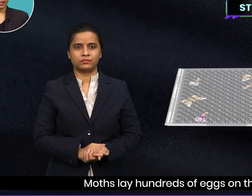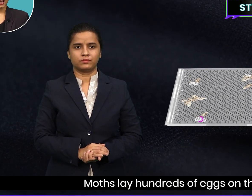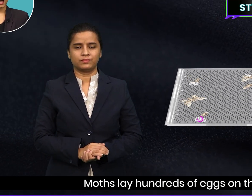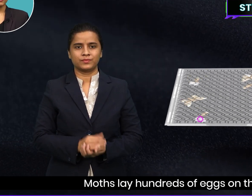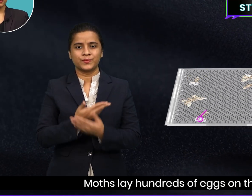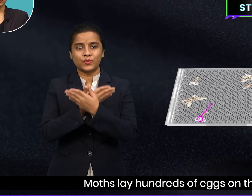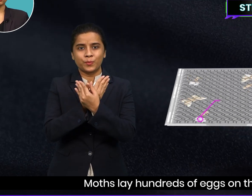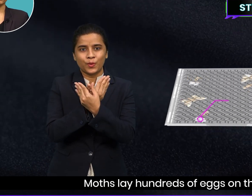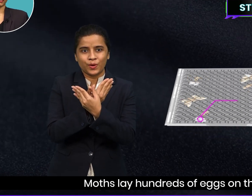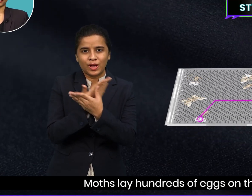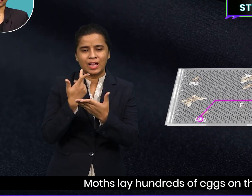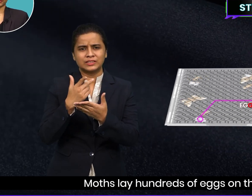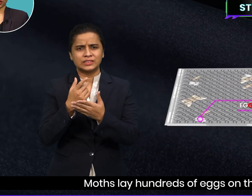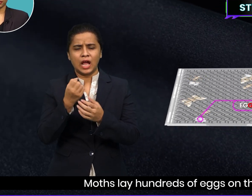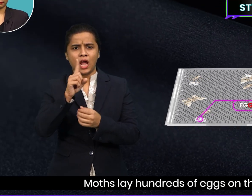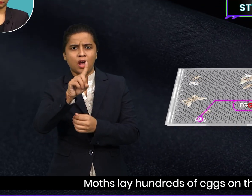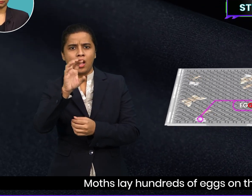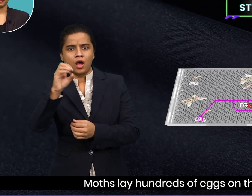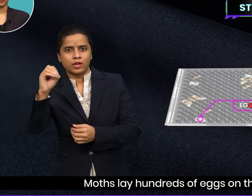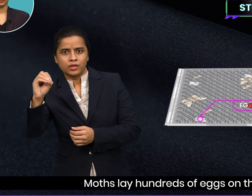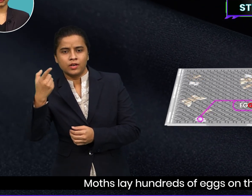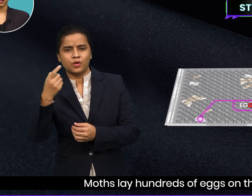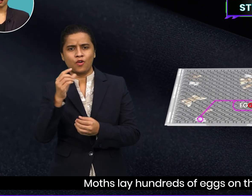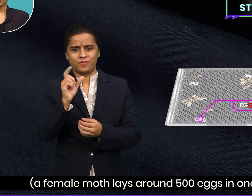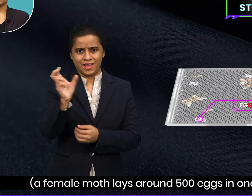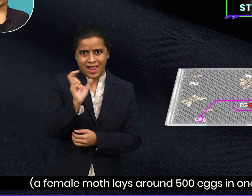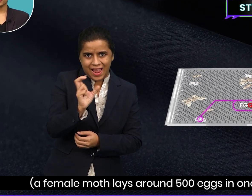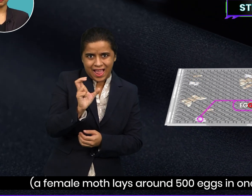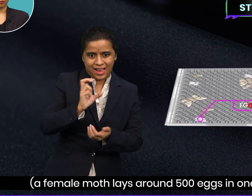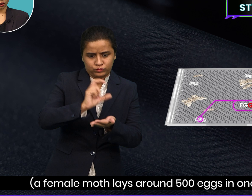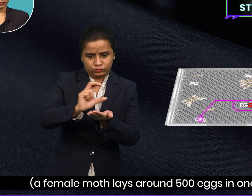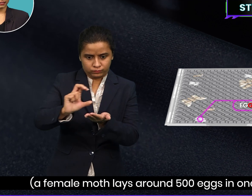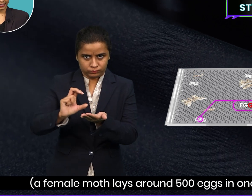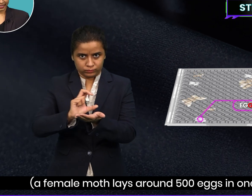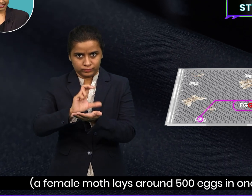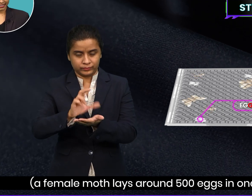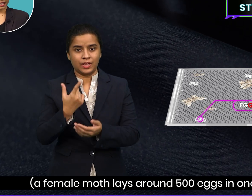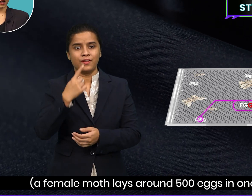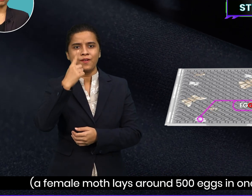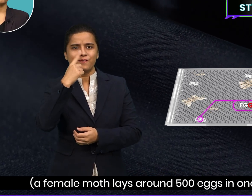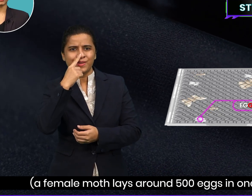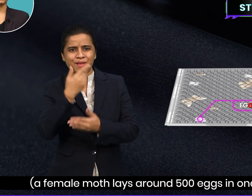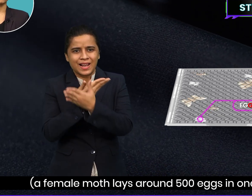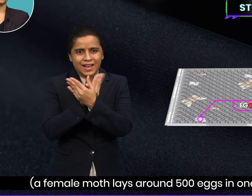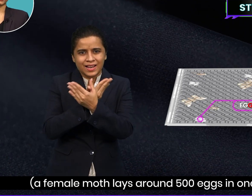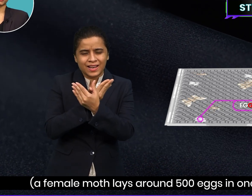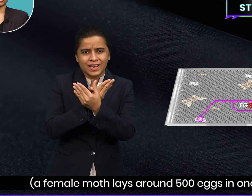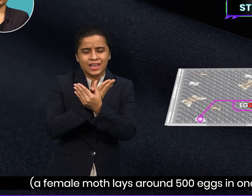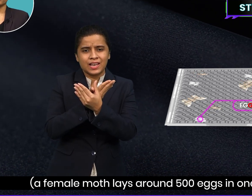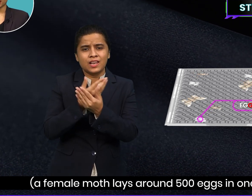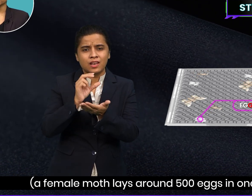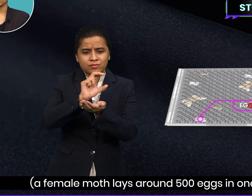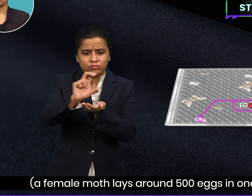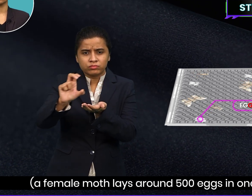Moths lay hundreds of eggs on them. A female moth lays around 500 eggs